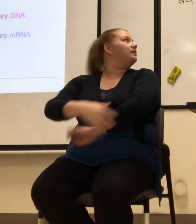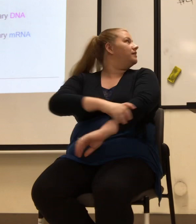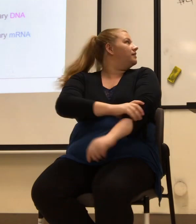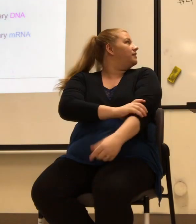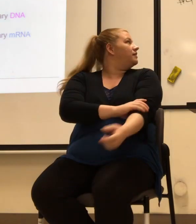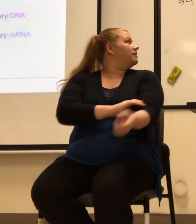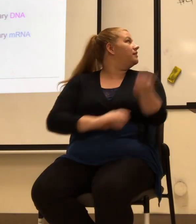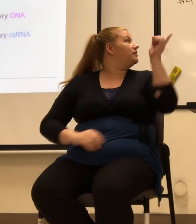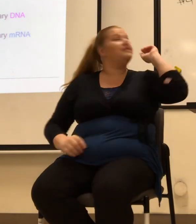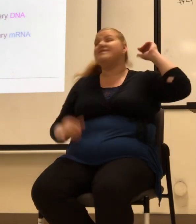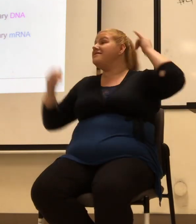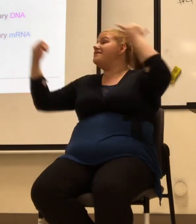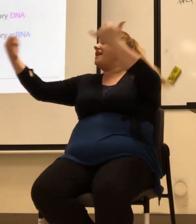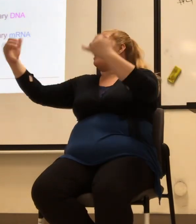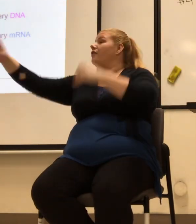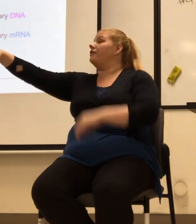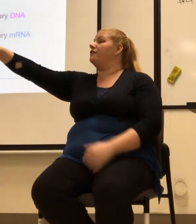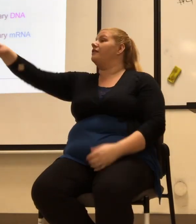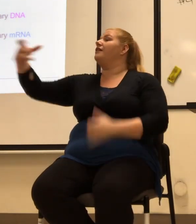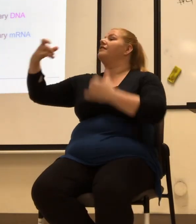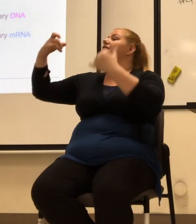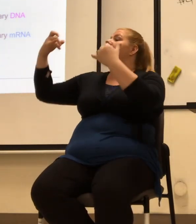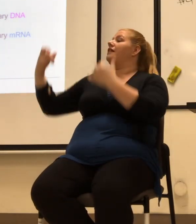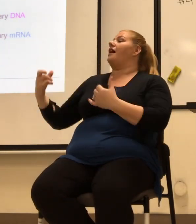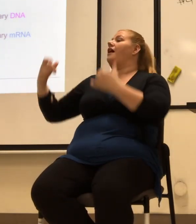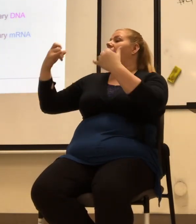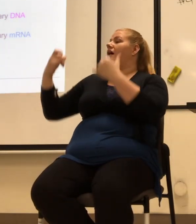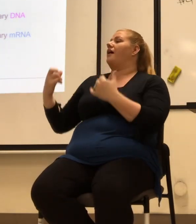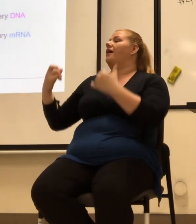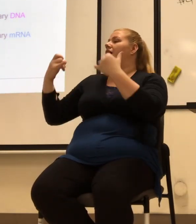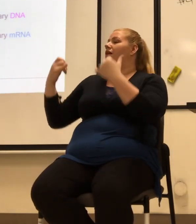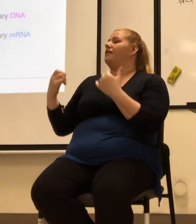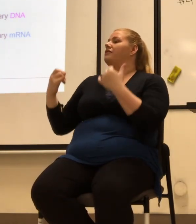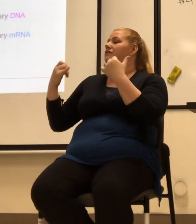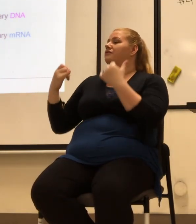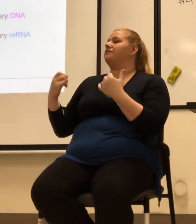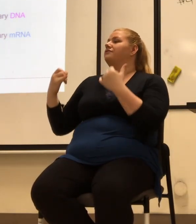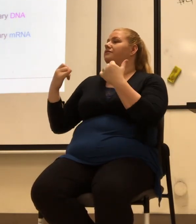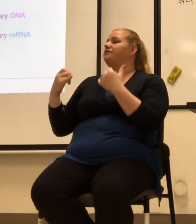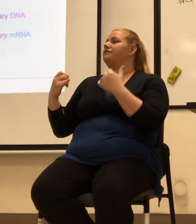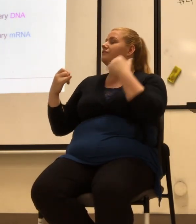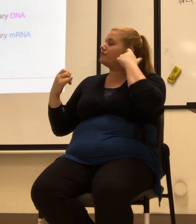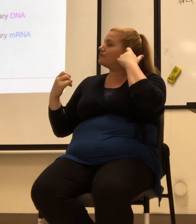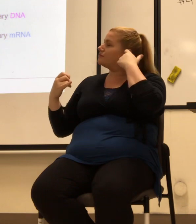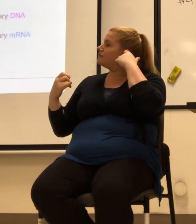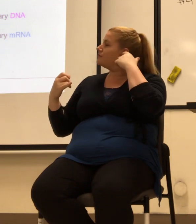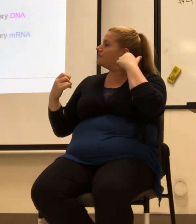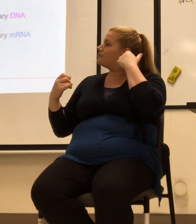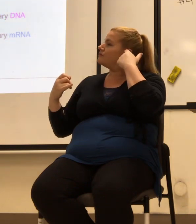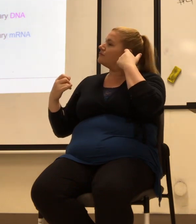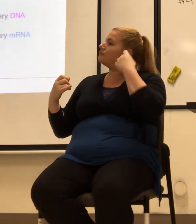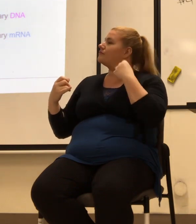codon. This will carry the code to the cytoplasm to make the polypeptide chain.